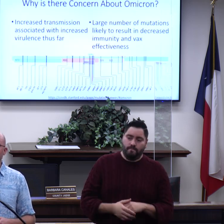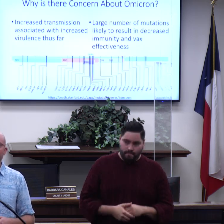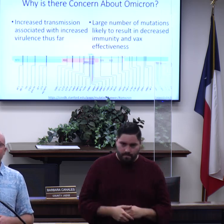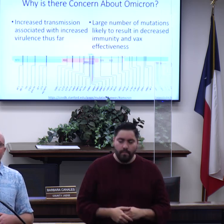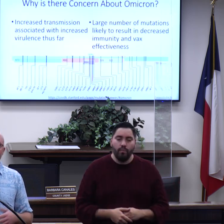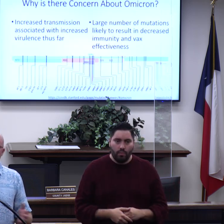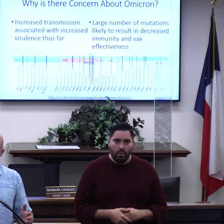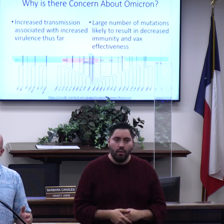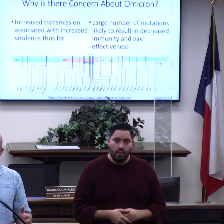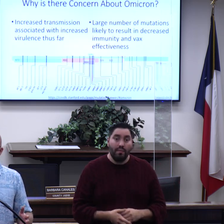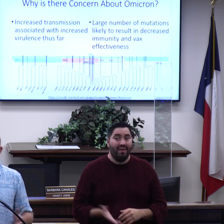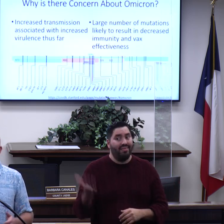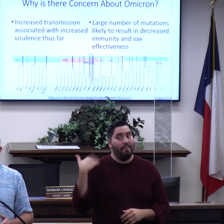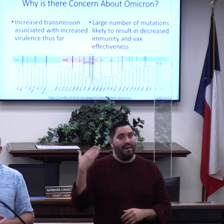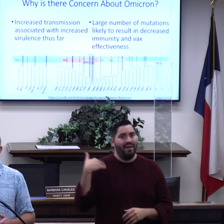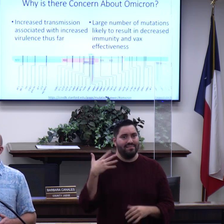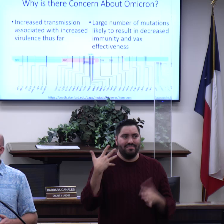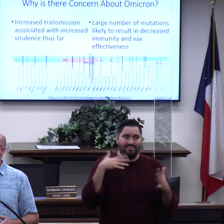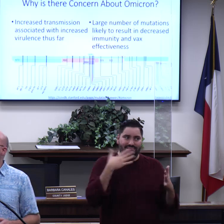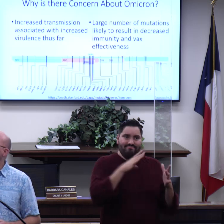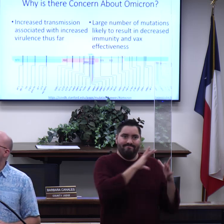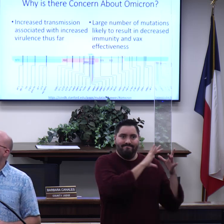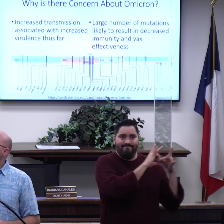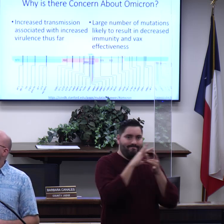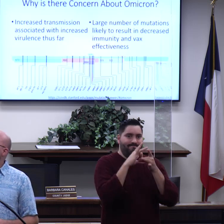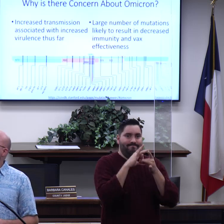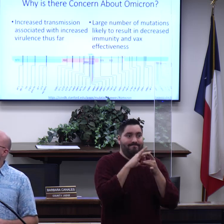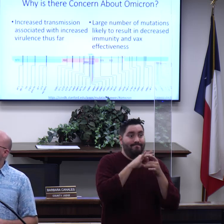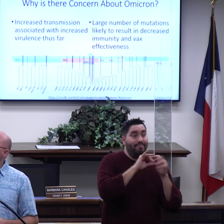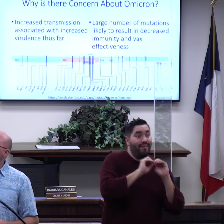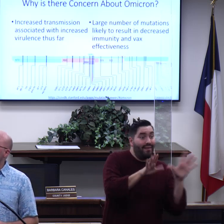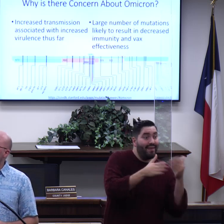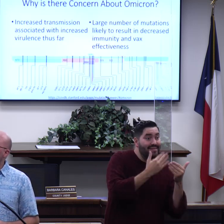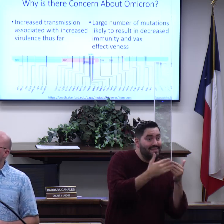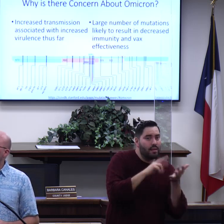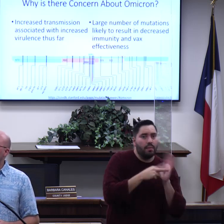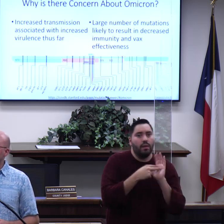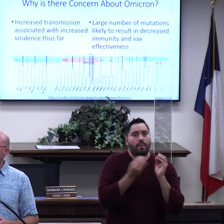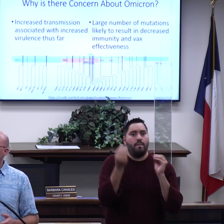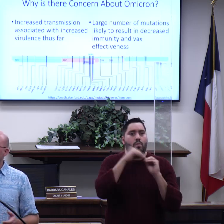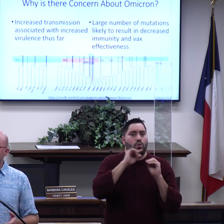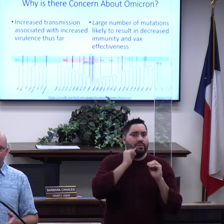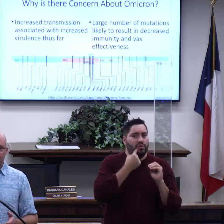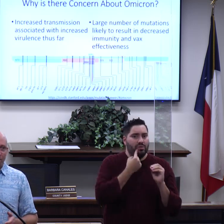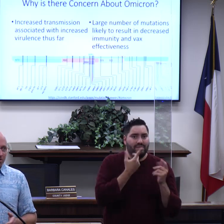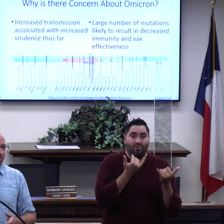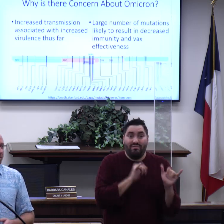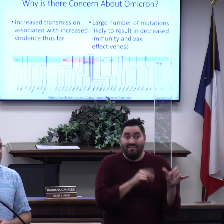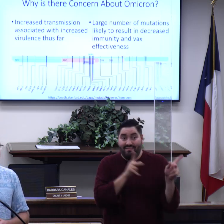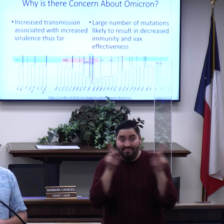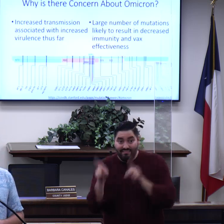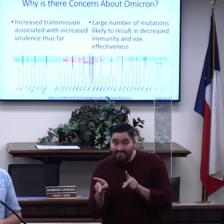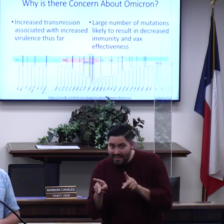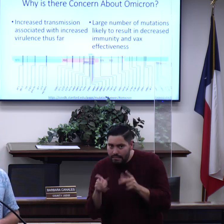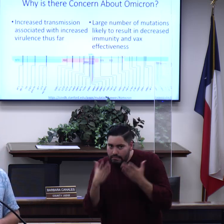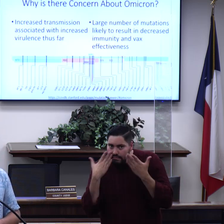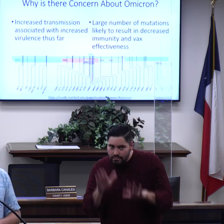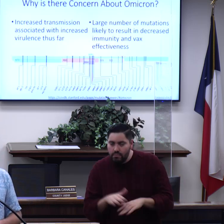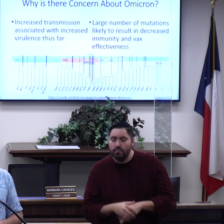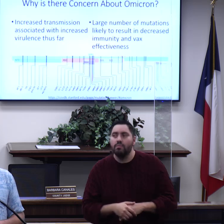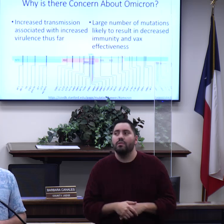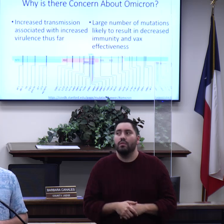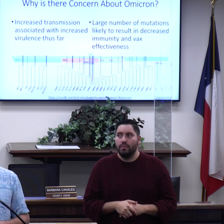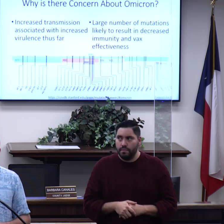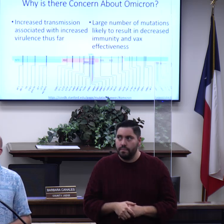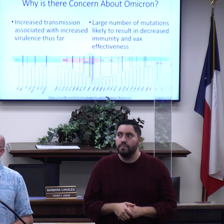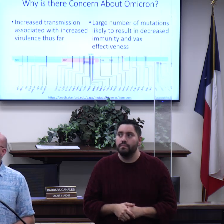sure, but in the past, it's kind of gone hand in hand. And there are obviously a large number of these mutations. That's the